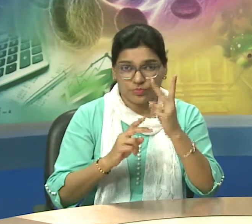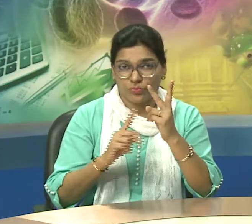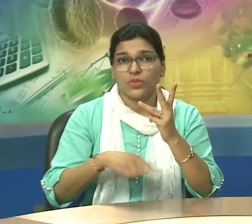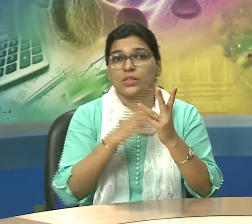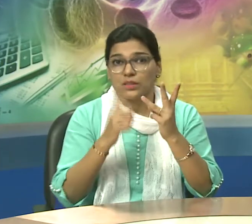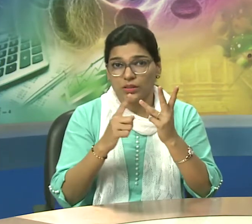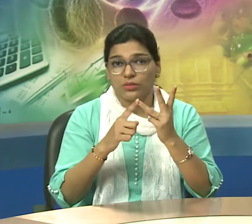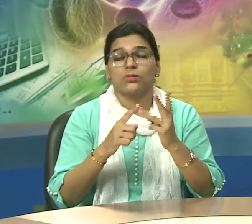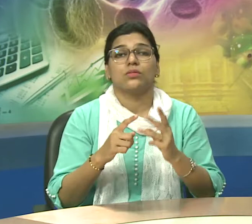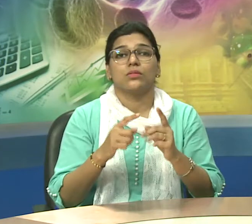and